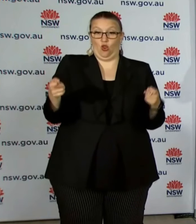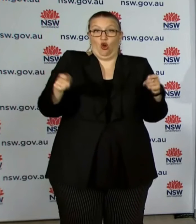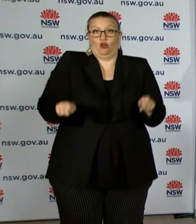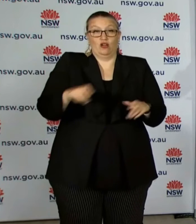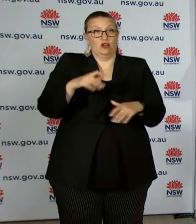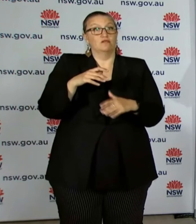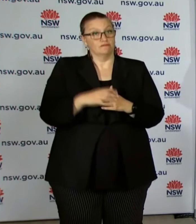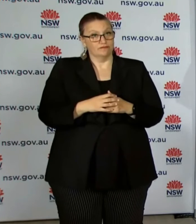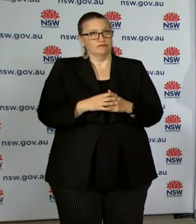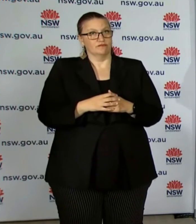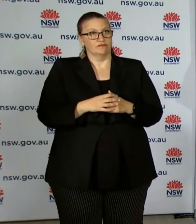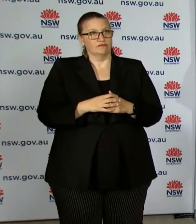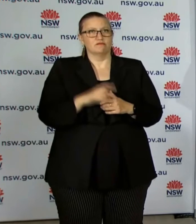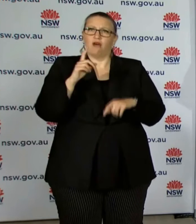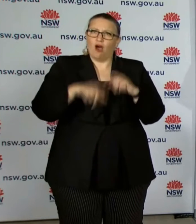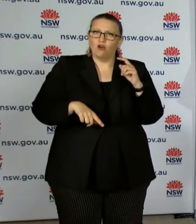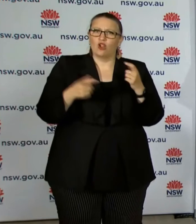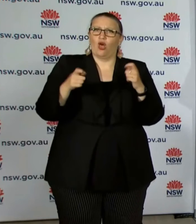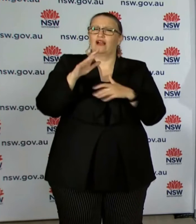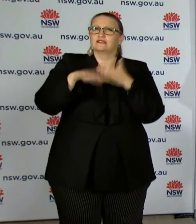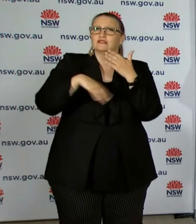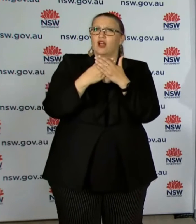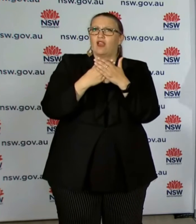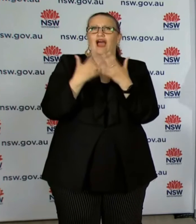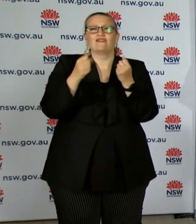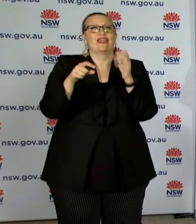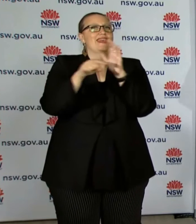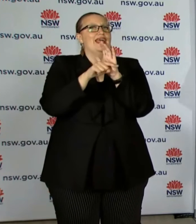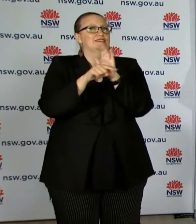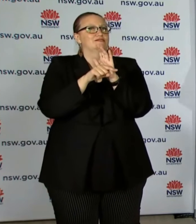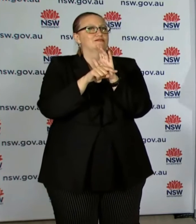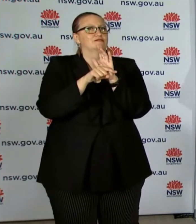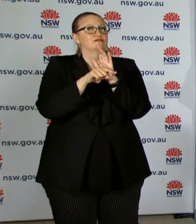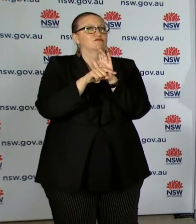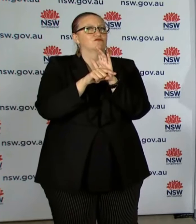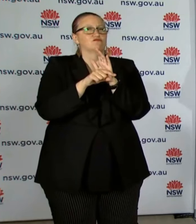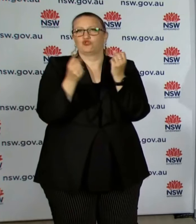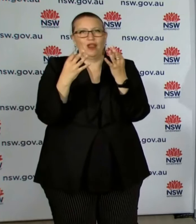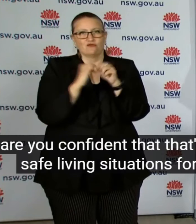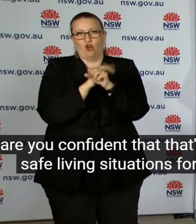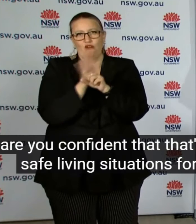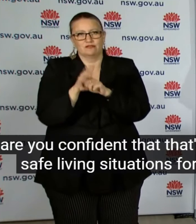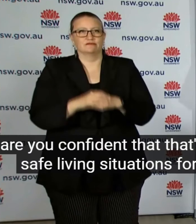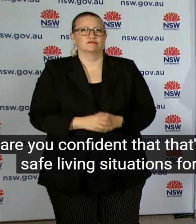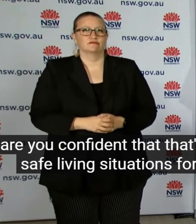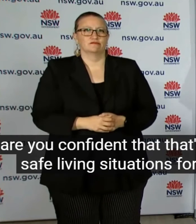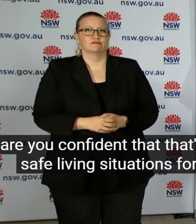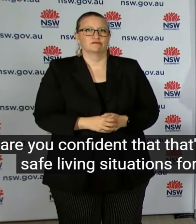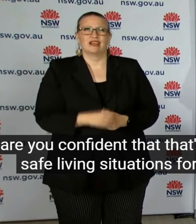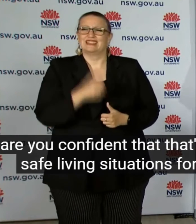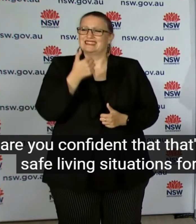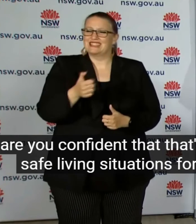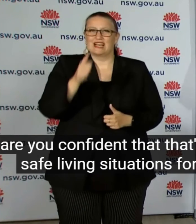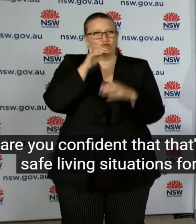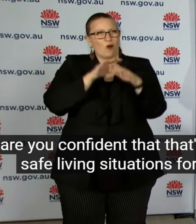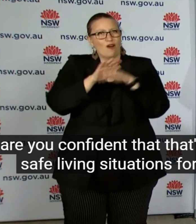a negative result. Are you confident that that's a safe living situation for 630 people to be in blocks with people, at least 12 people who